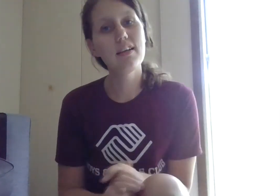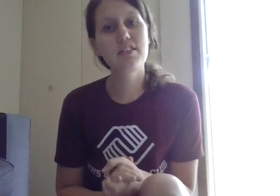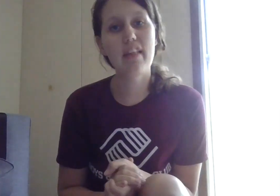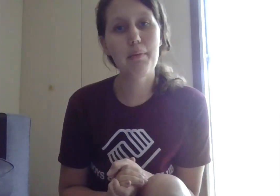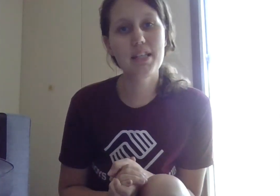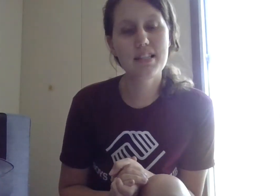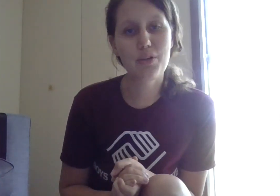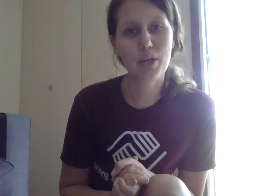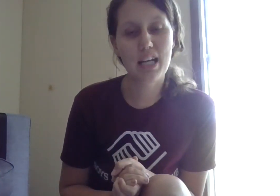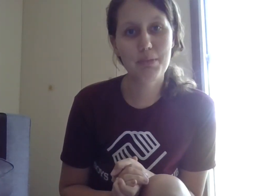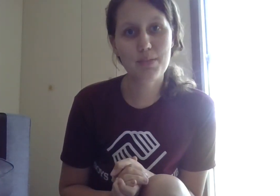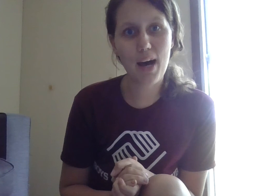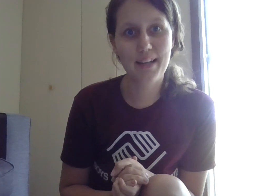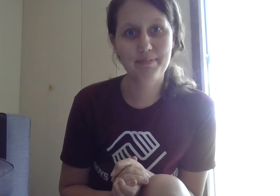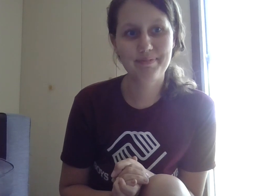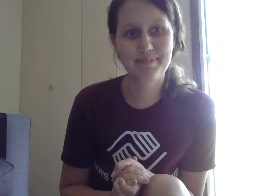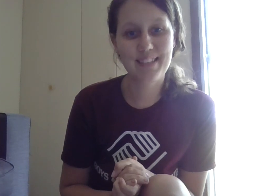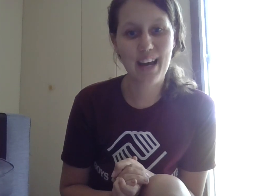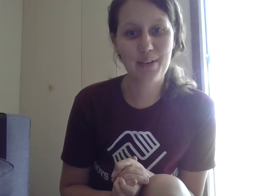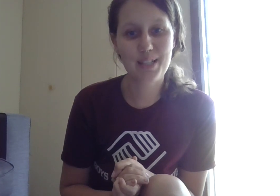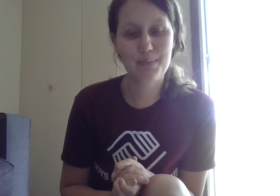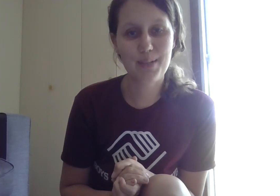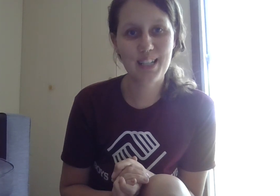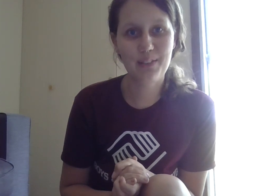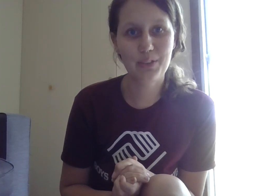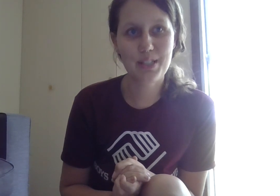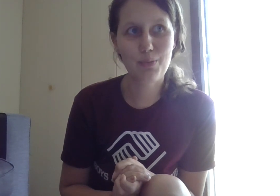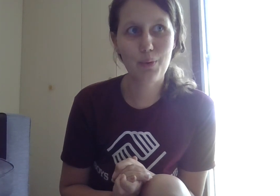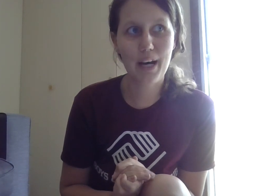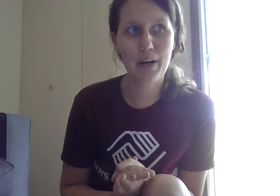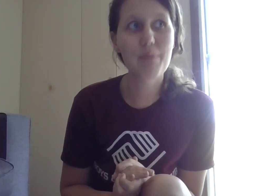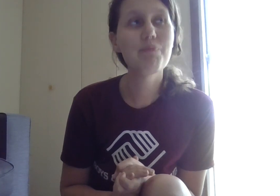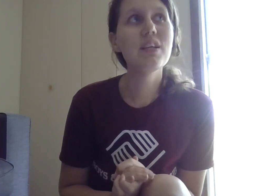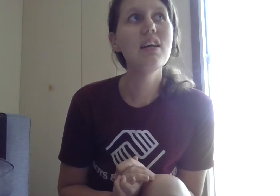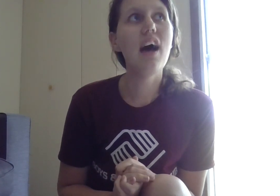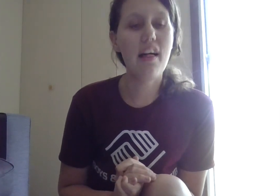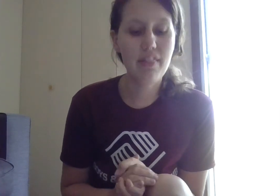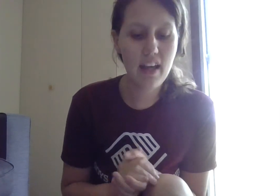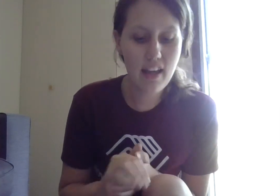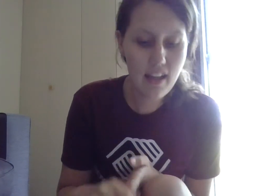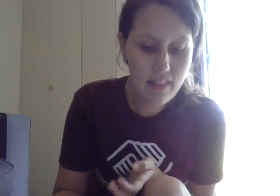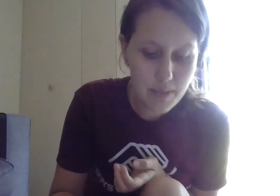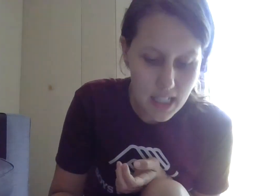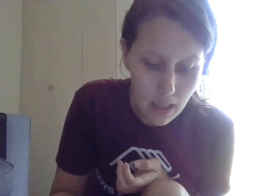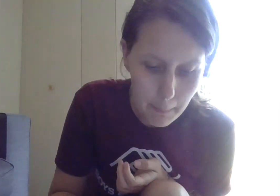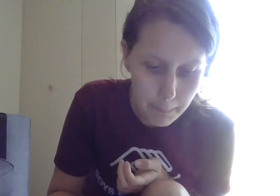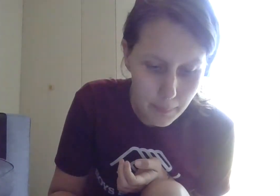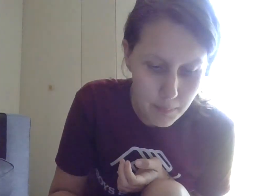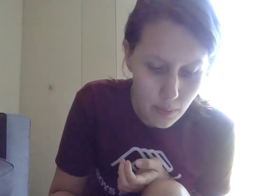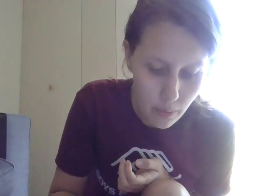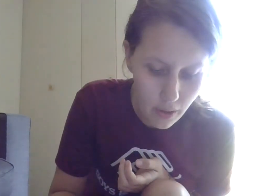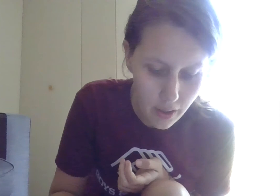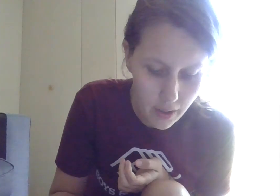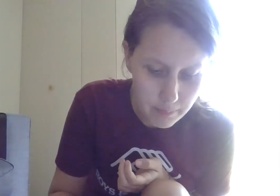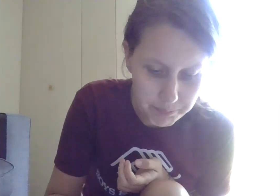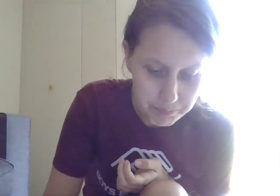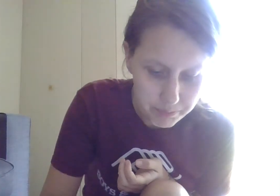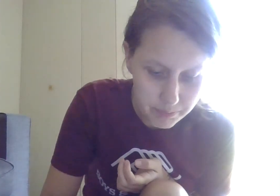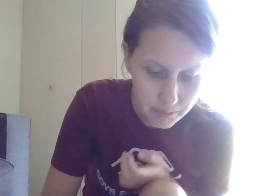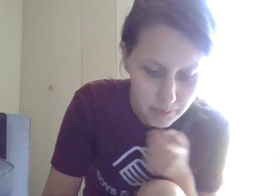So that means your name is what? So that one is pretty cool as well. And then there was a couple more